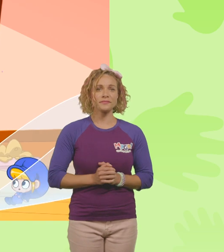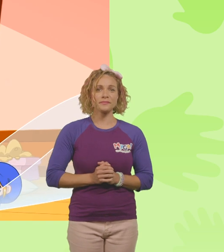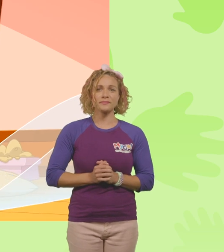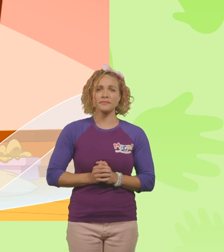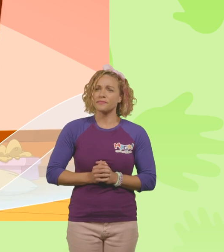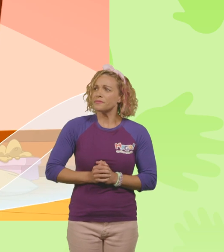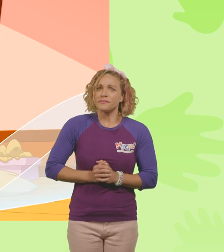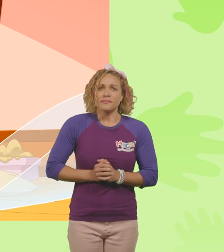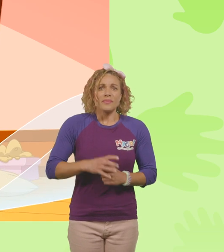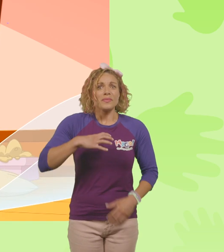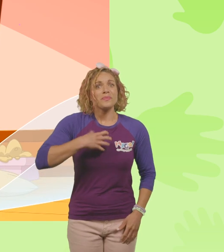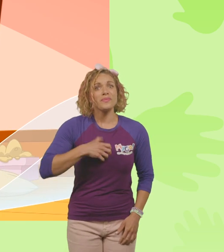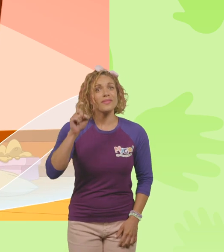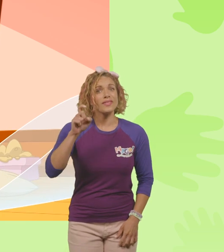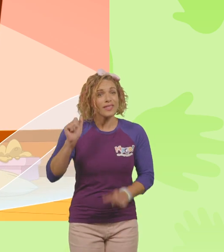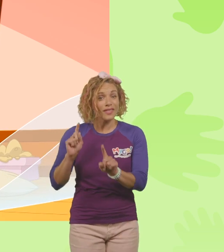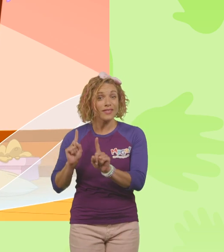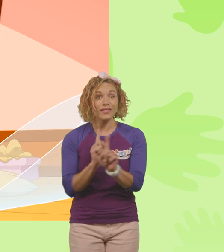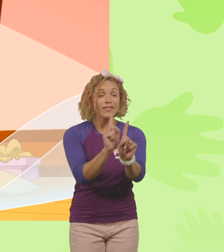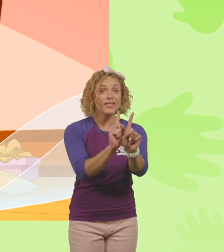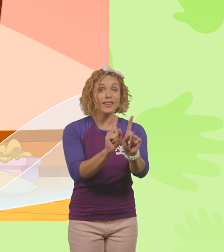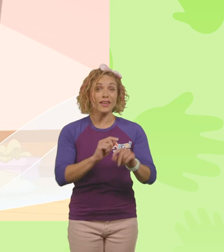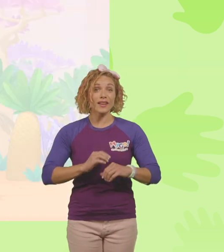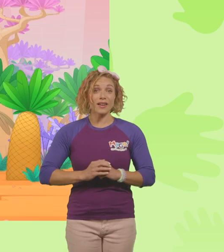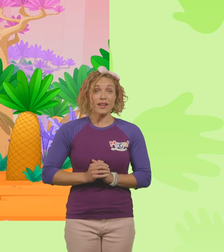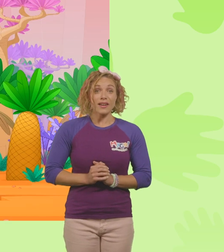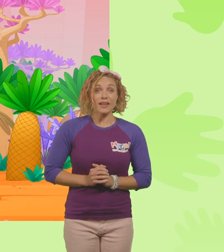We need to follow them, Morphle.